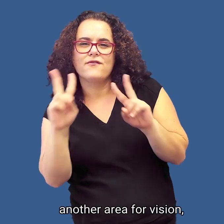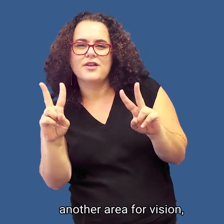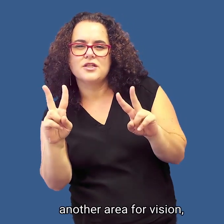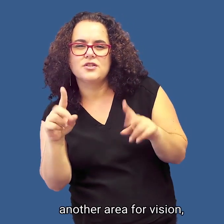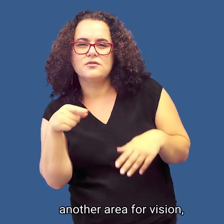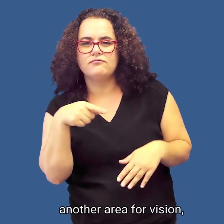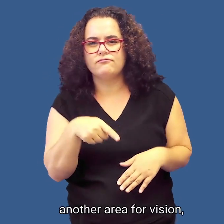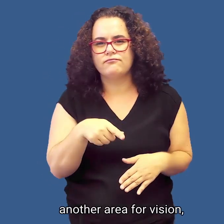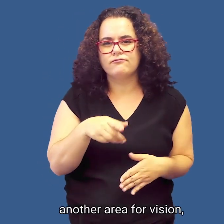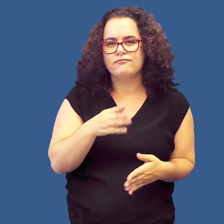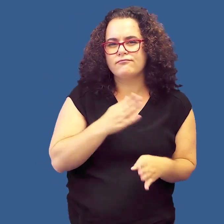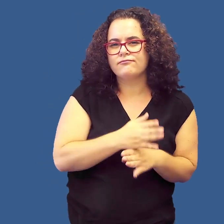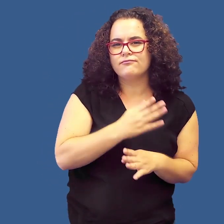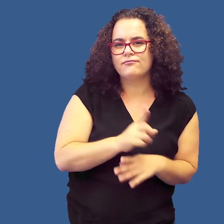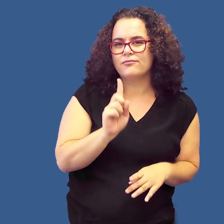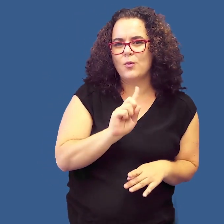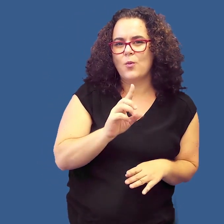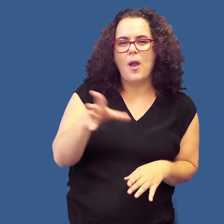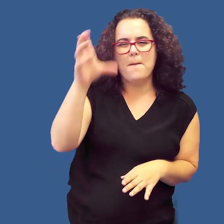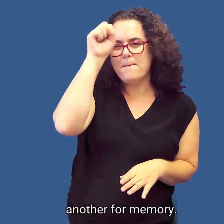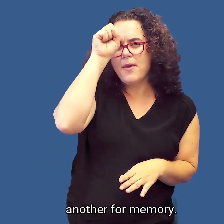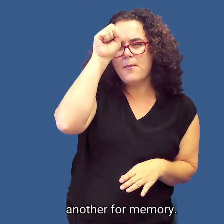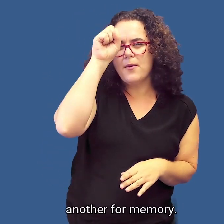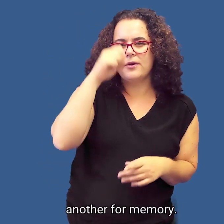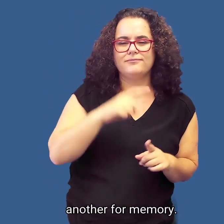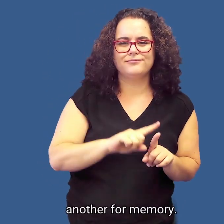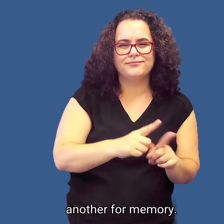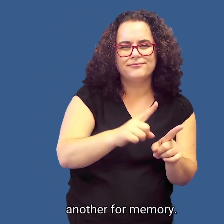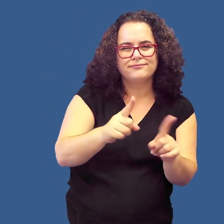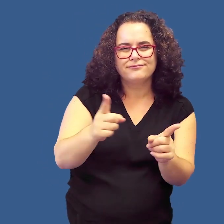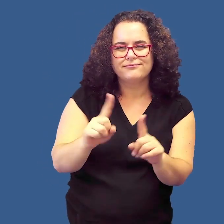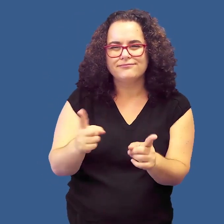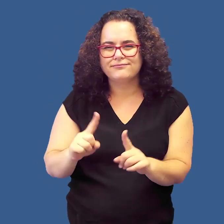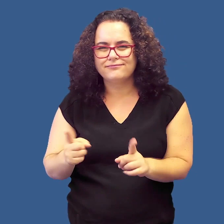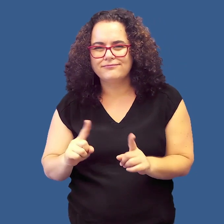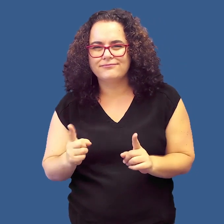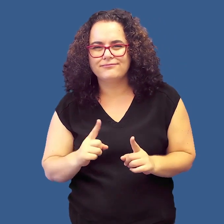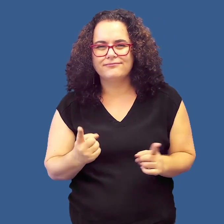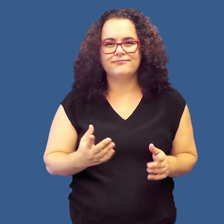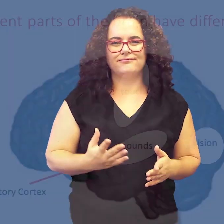area for vision, another for memory.